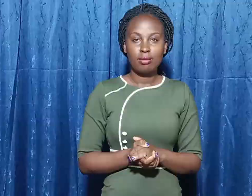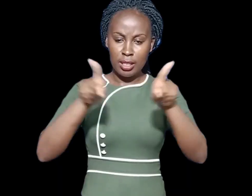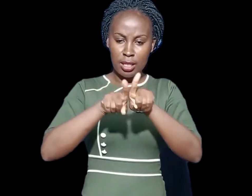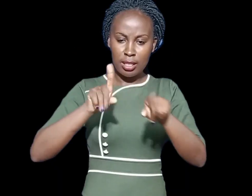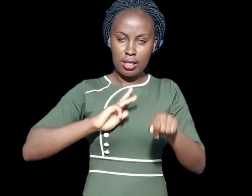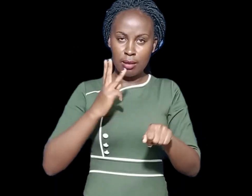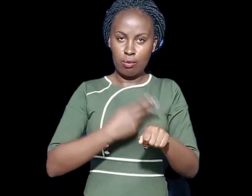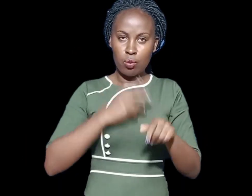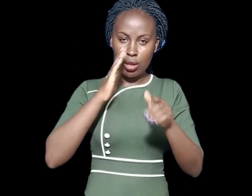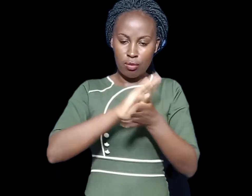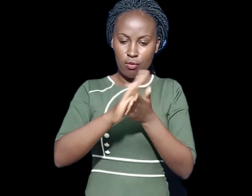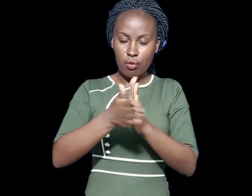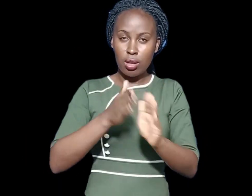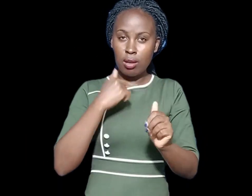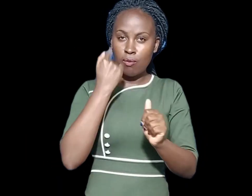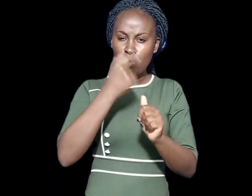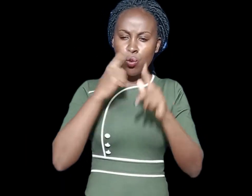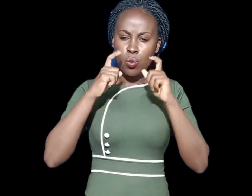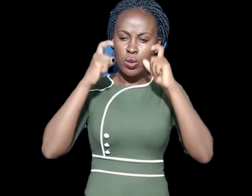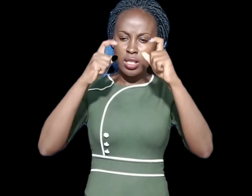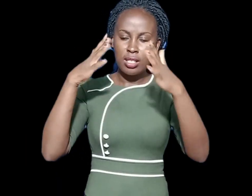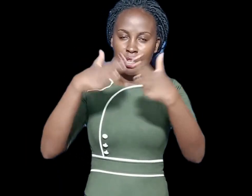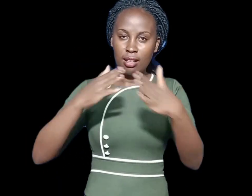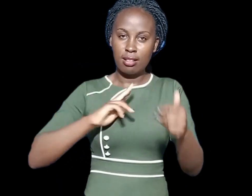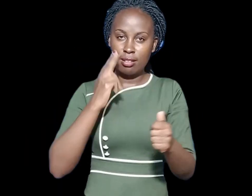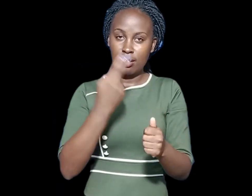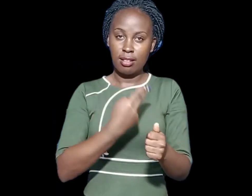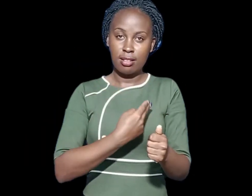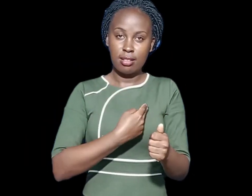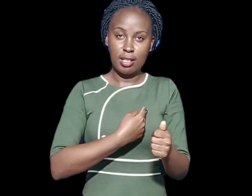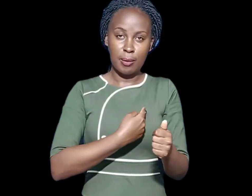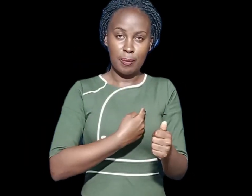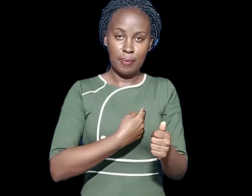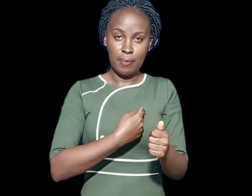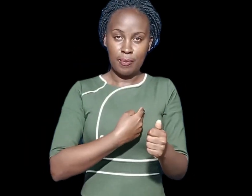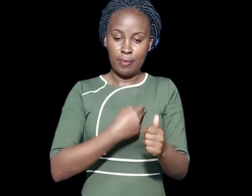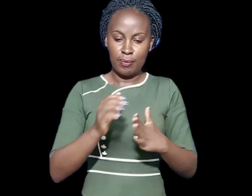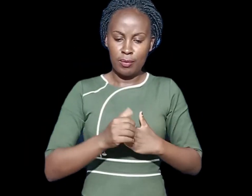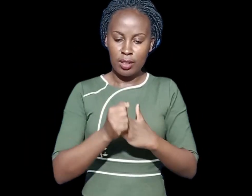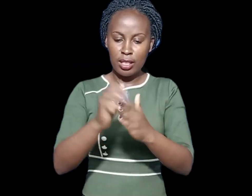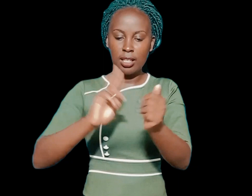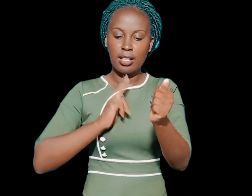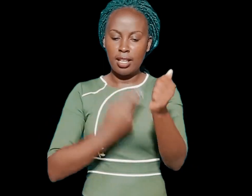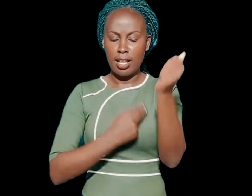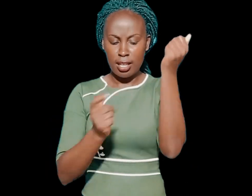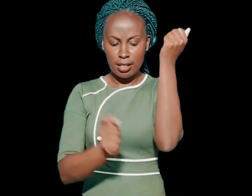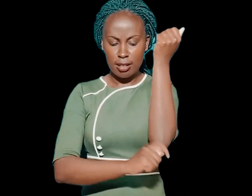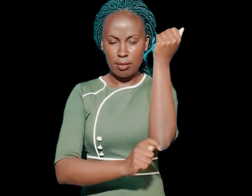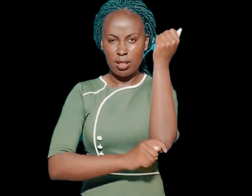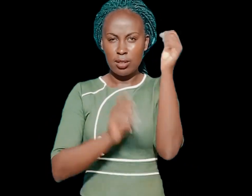forgive those who sin against us and lead us not into temptation